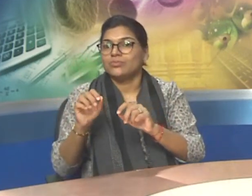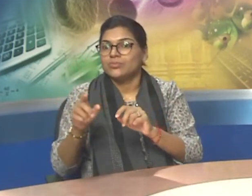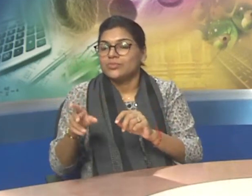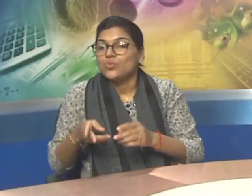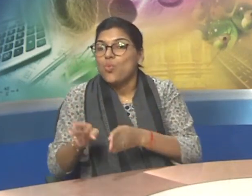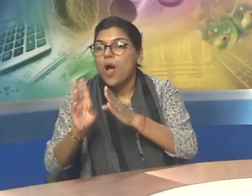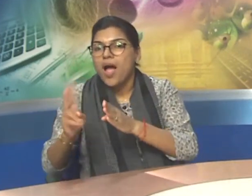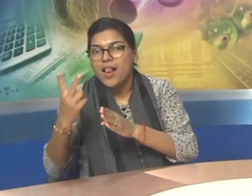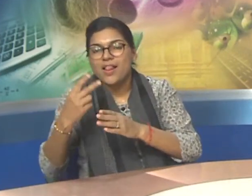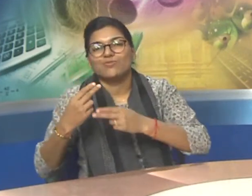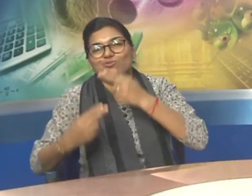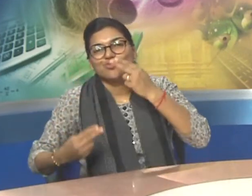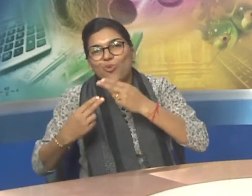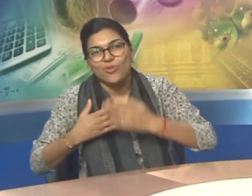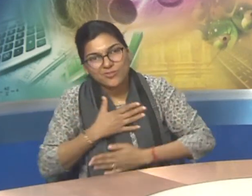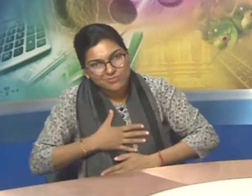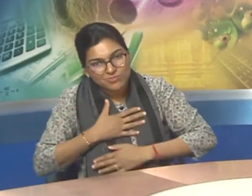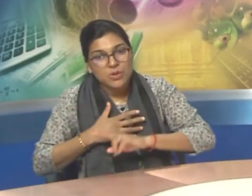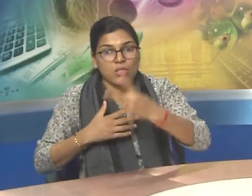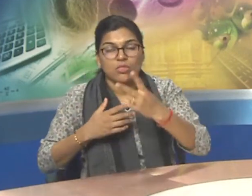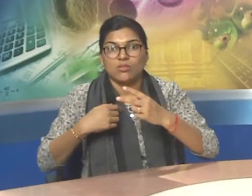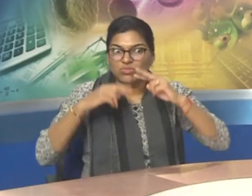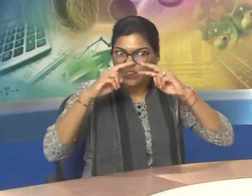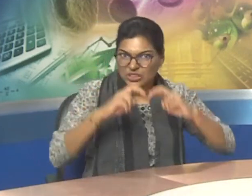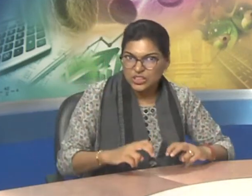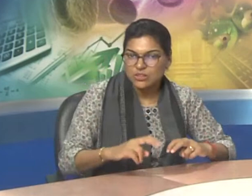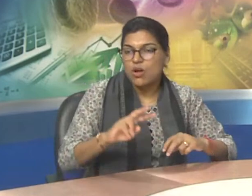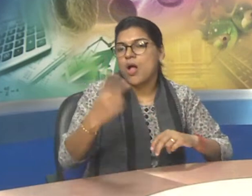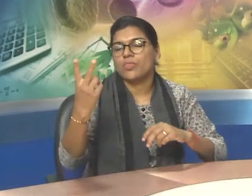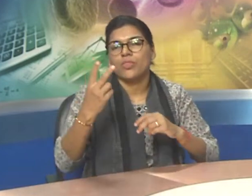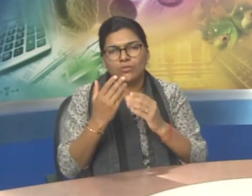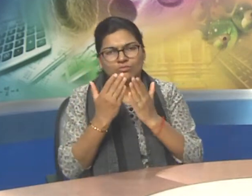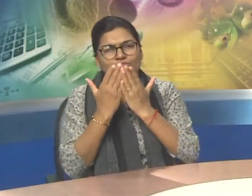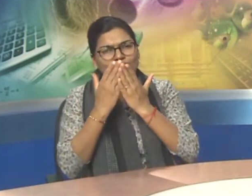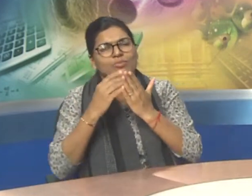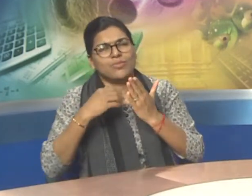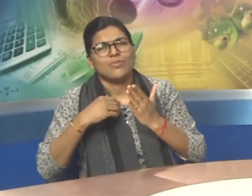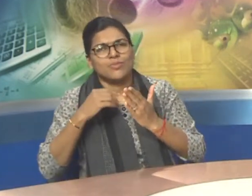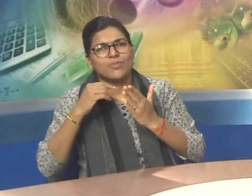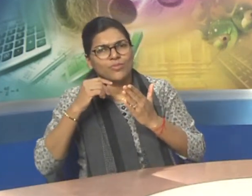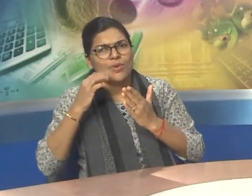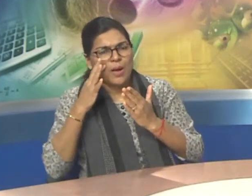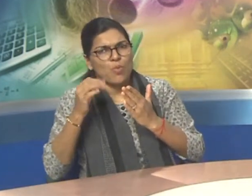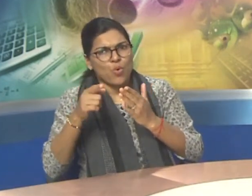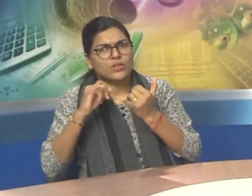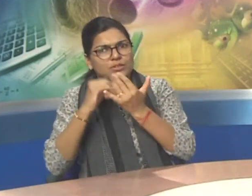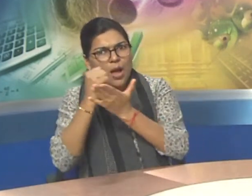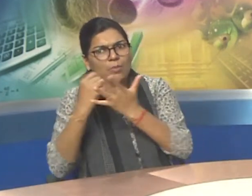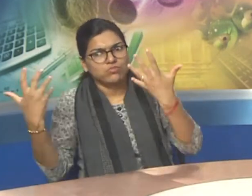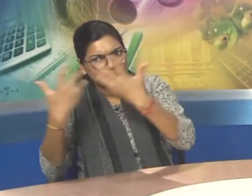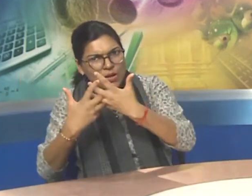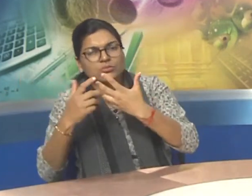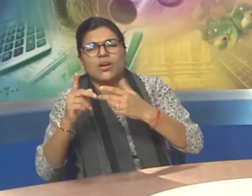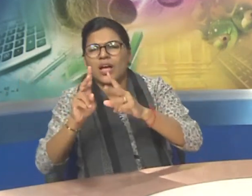interest in library, each reader can find the book of his choice.